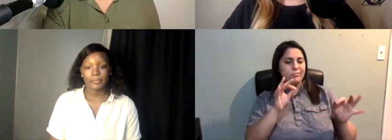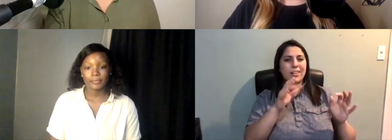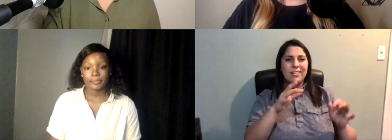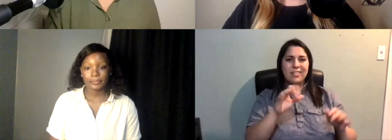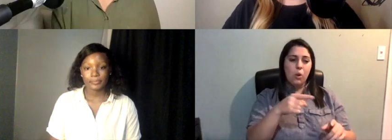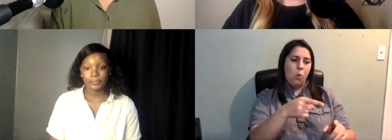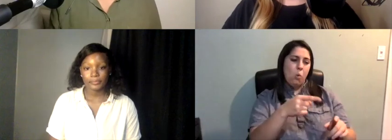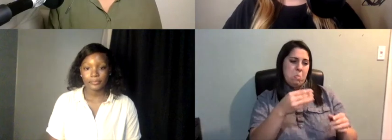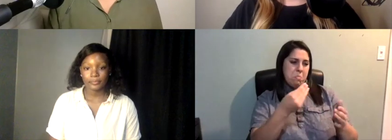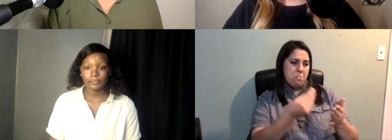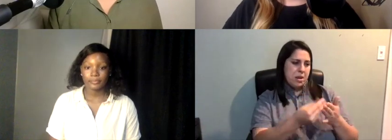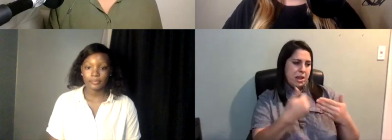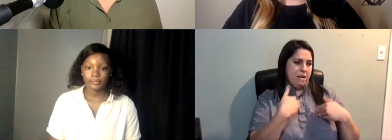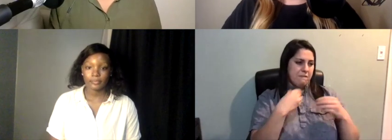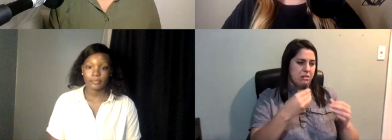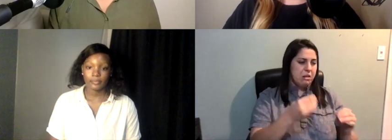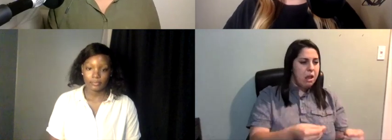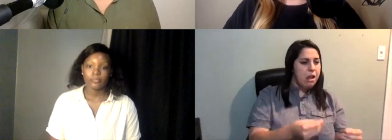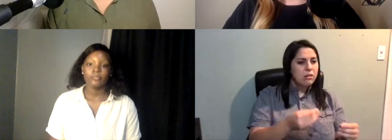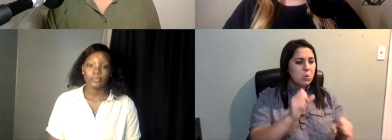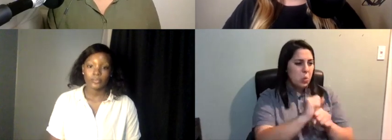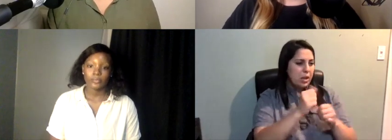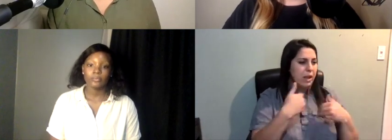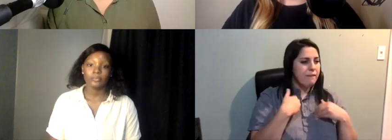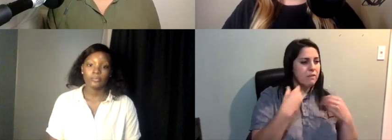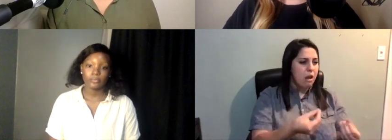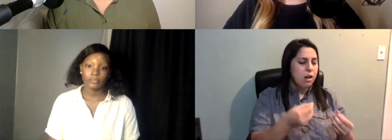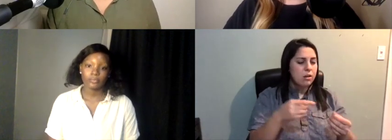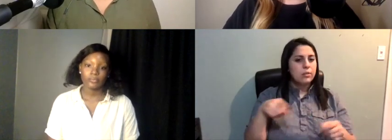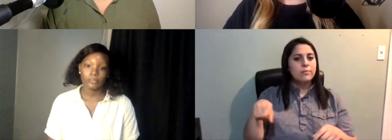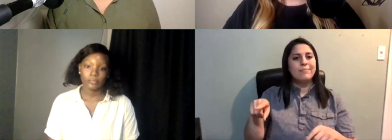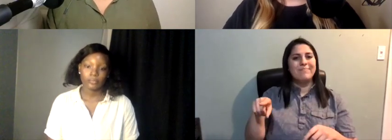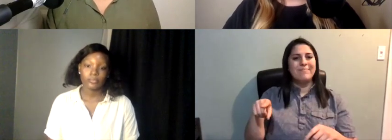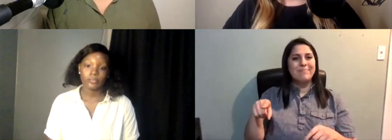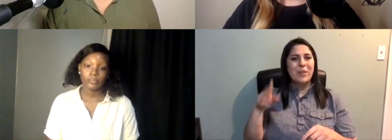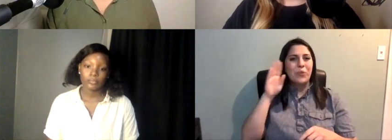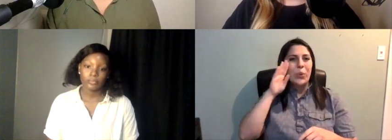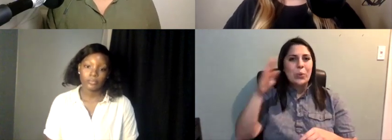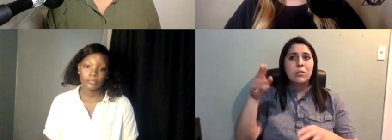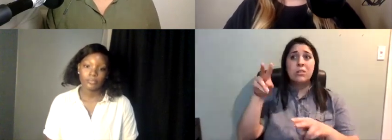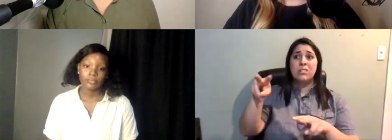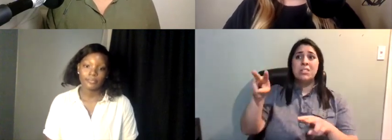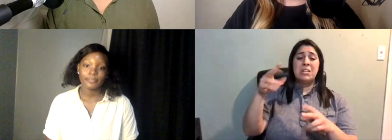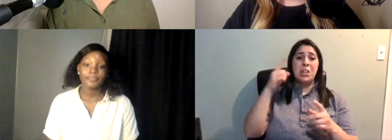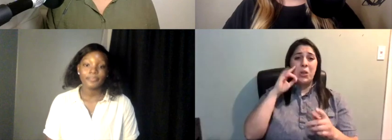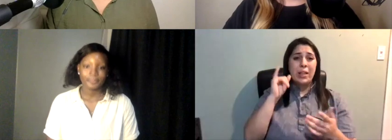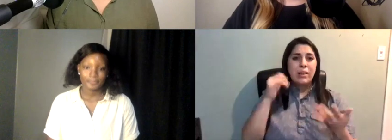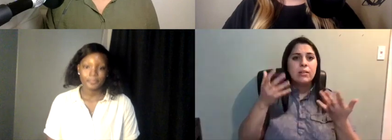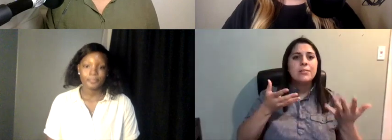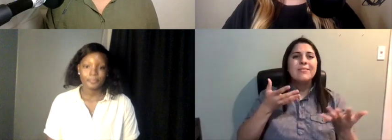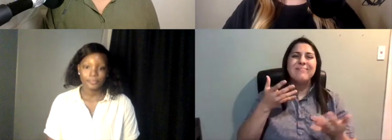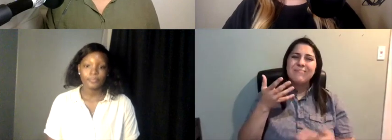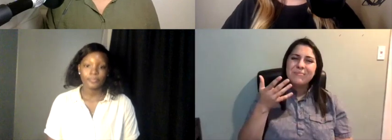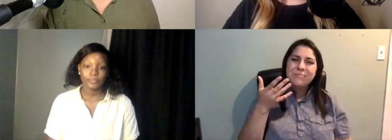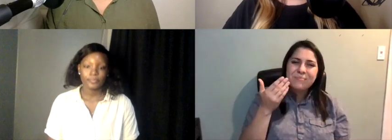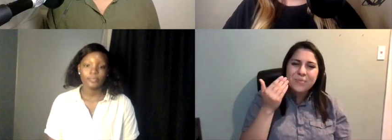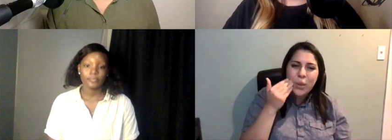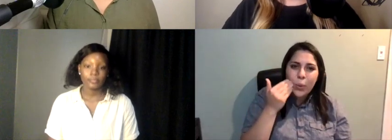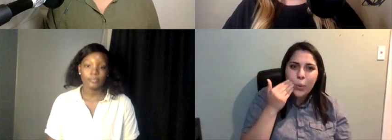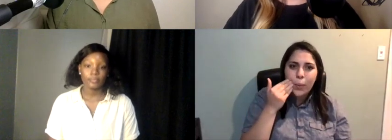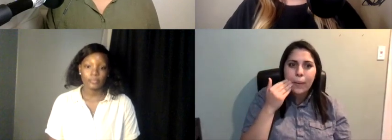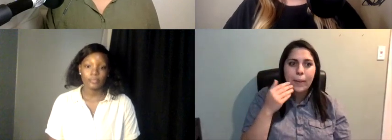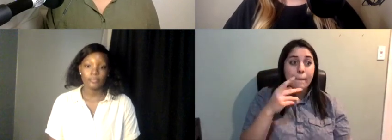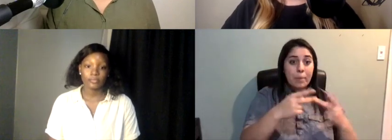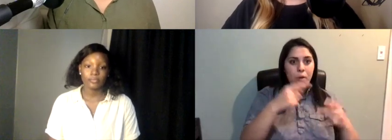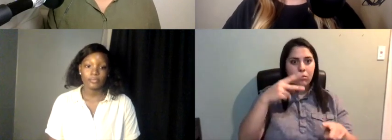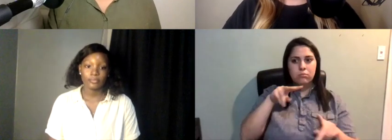you know, not having something lined up. That is really terrifying. And so people who do that, they're like, oh, wow, you know, you're either really stupid